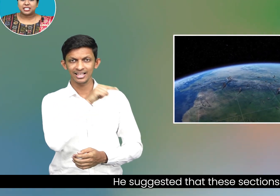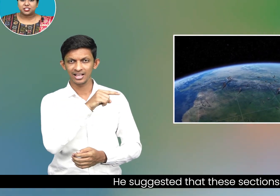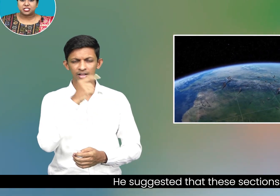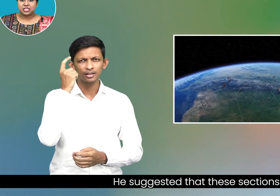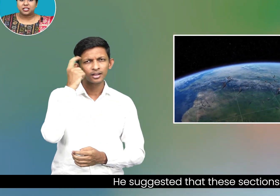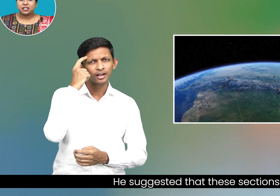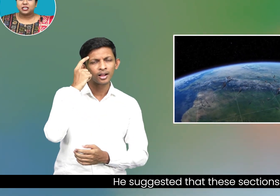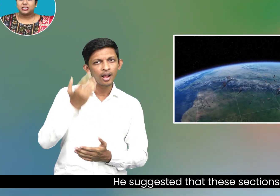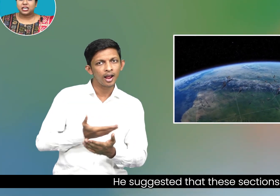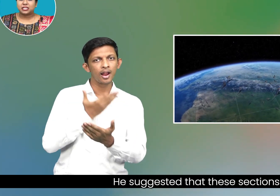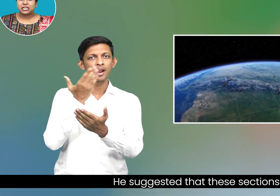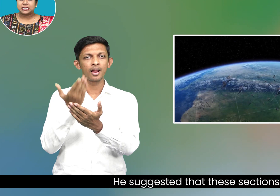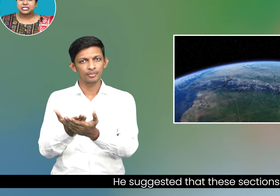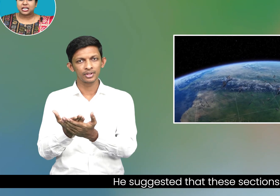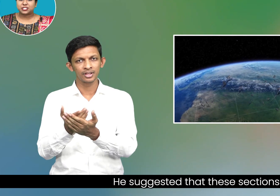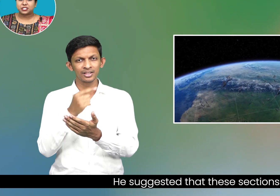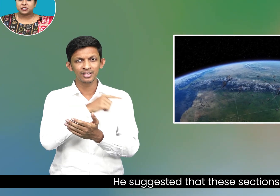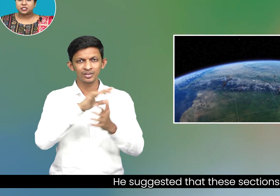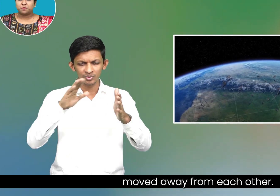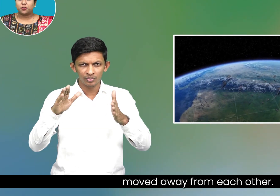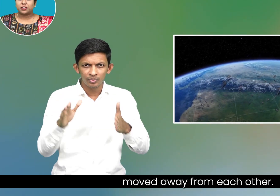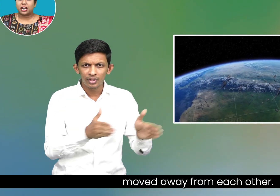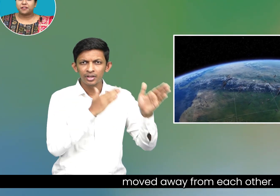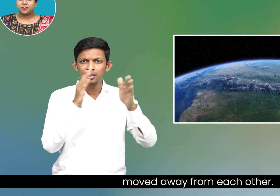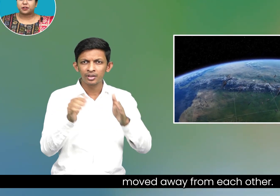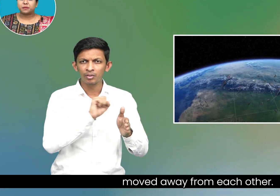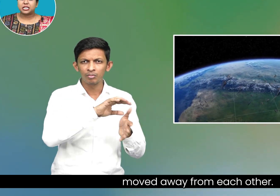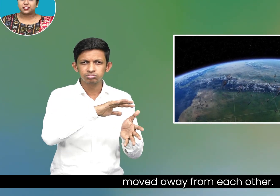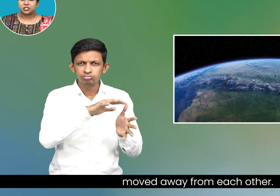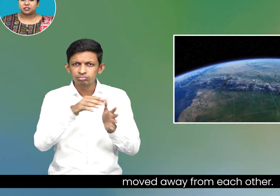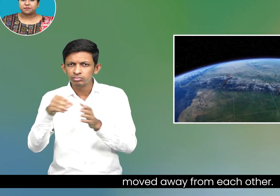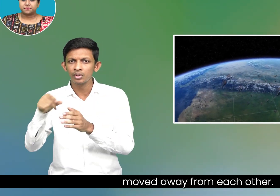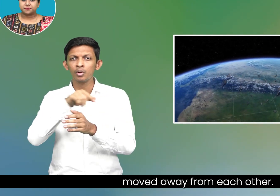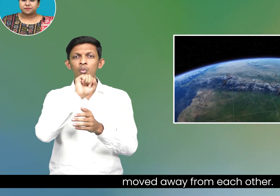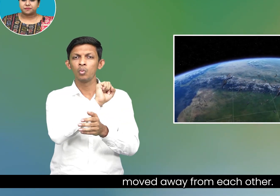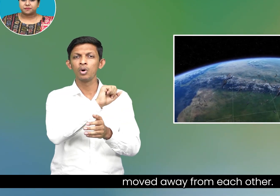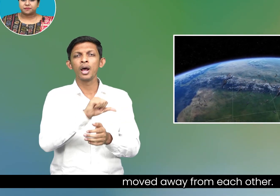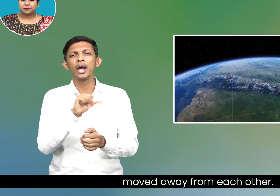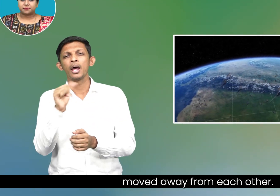He suggested that these sections moved away from each other.